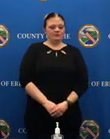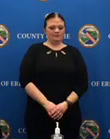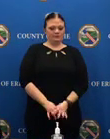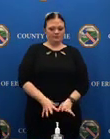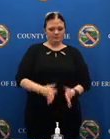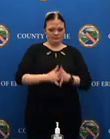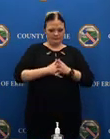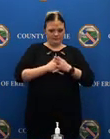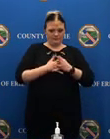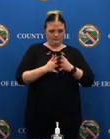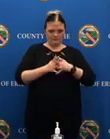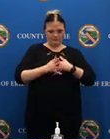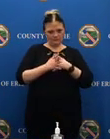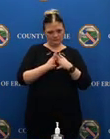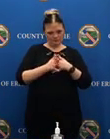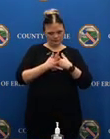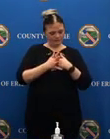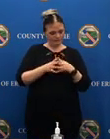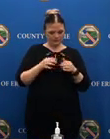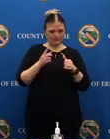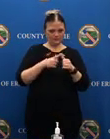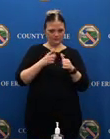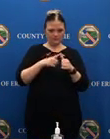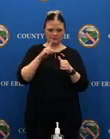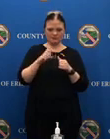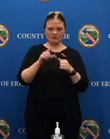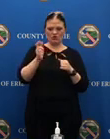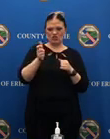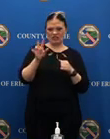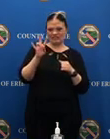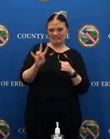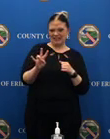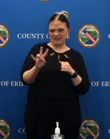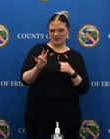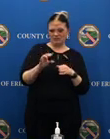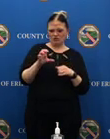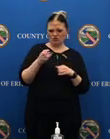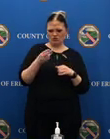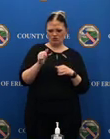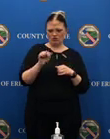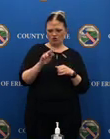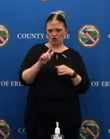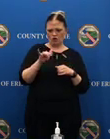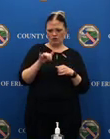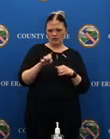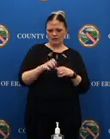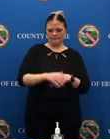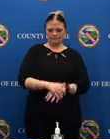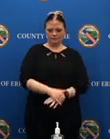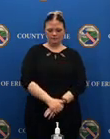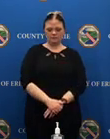Okay, so the first question will go to Channel 7. I believe Charlie Specht is on.